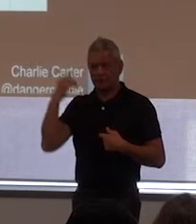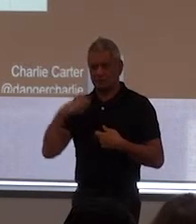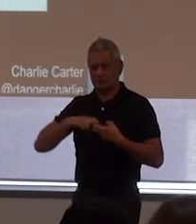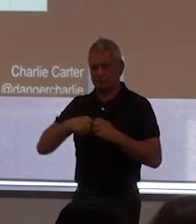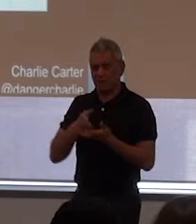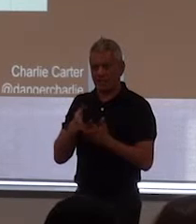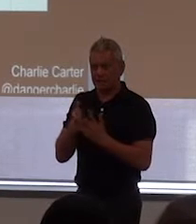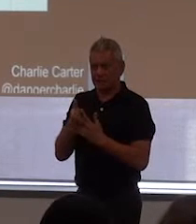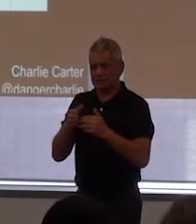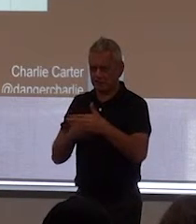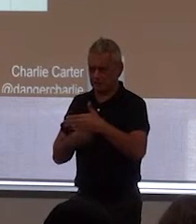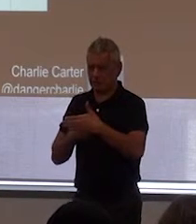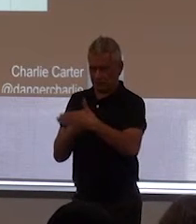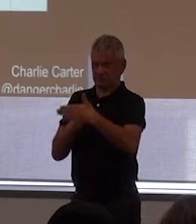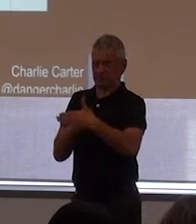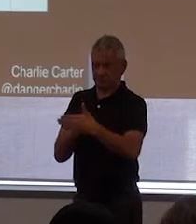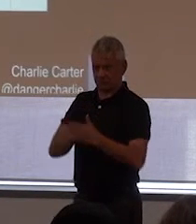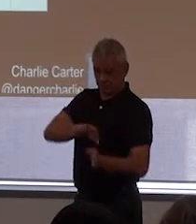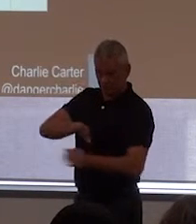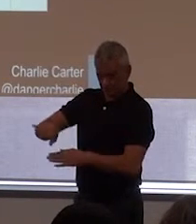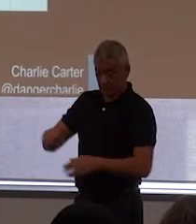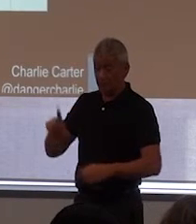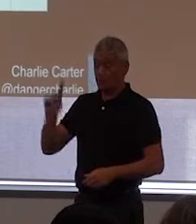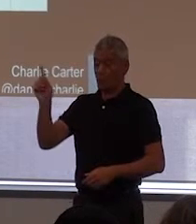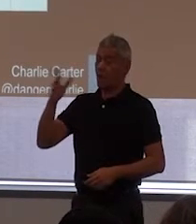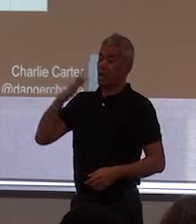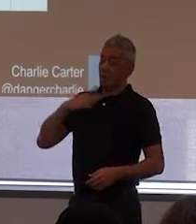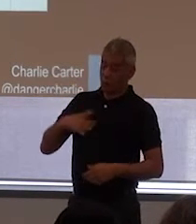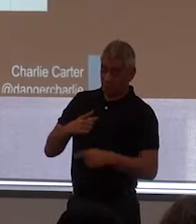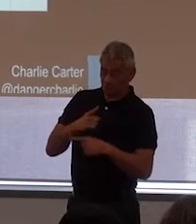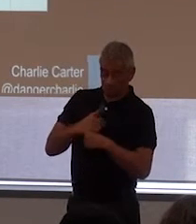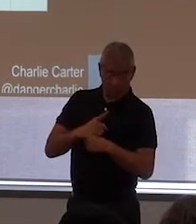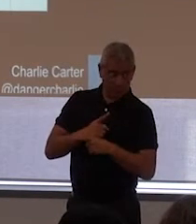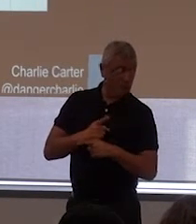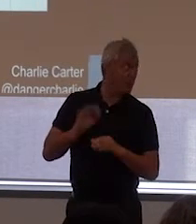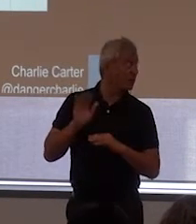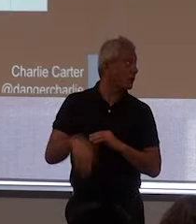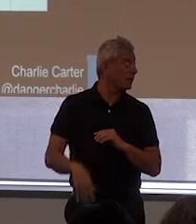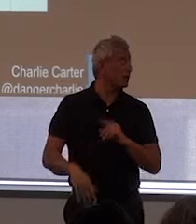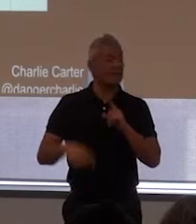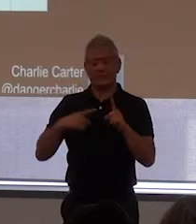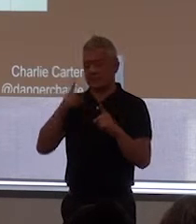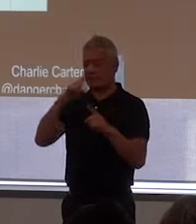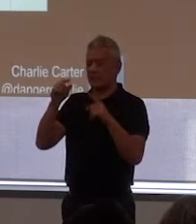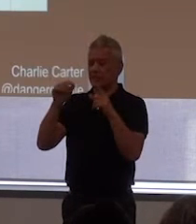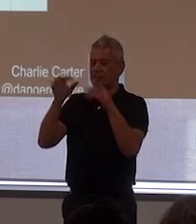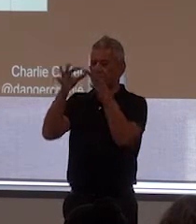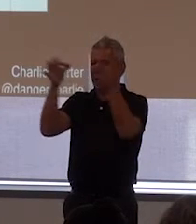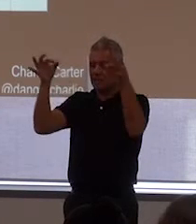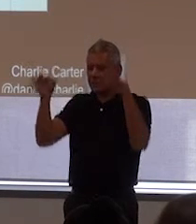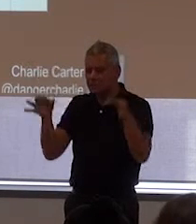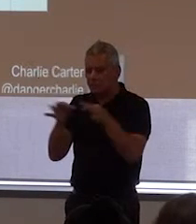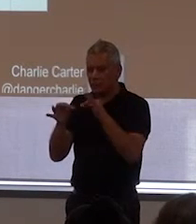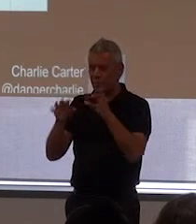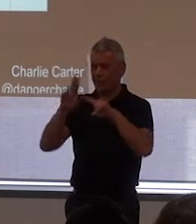What I want to talk to you initially about is what's called the accessible framework. And this is